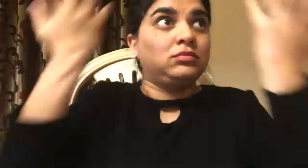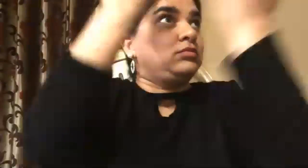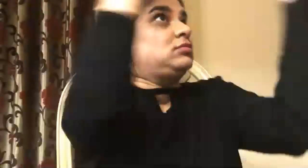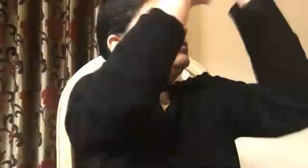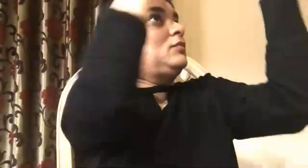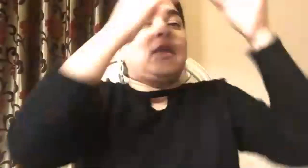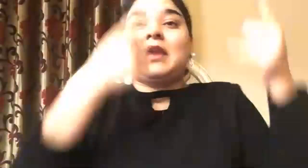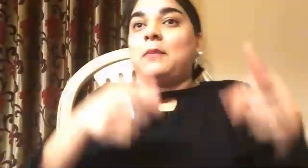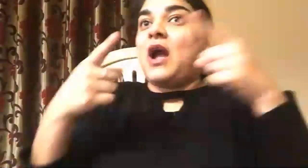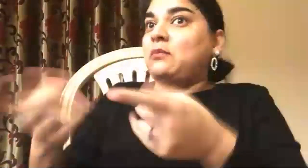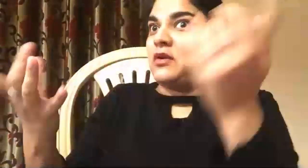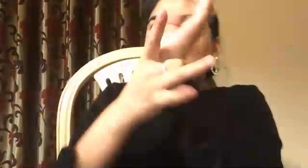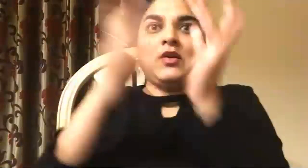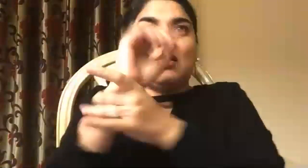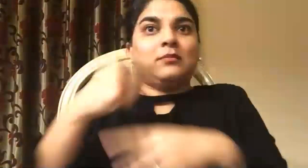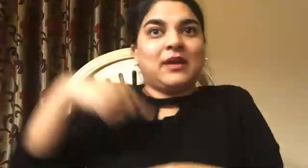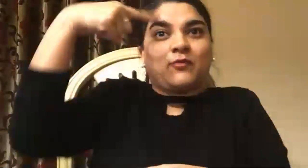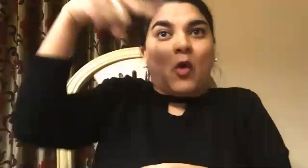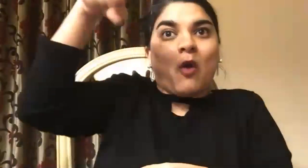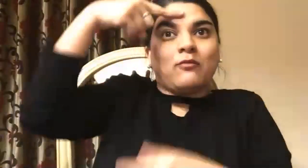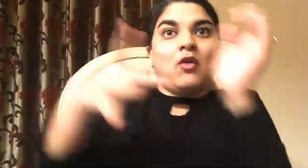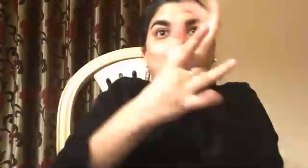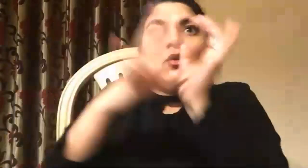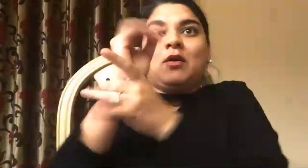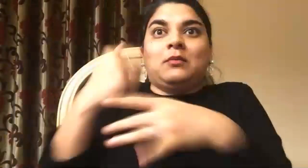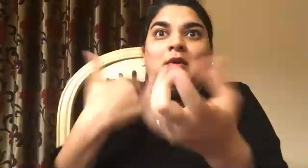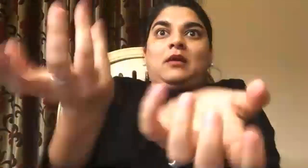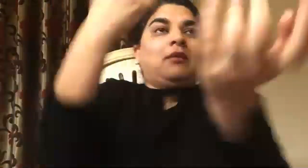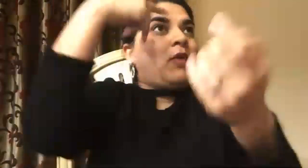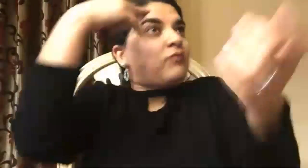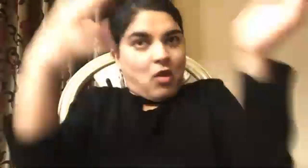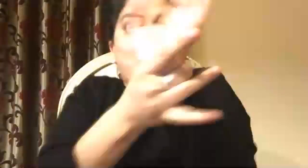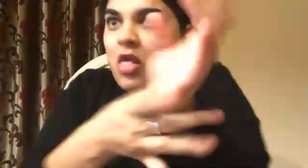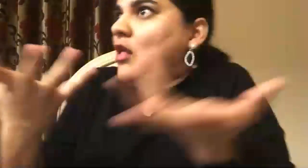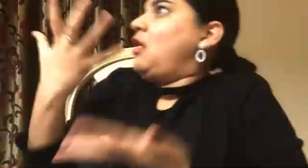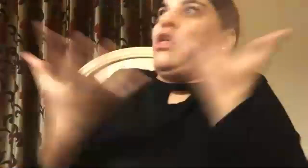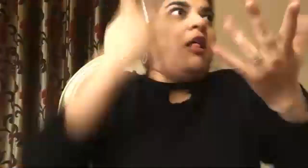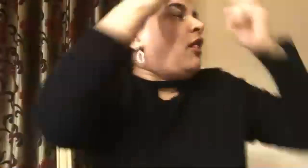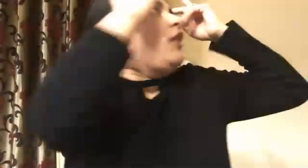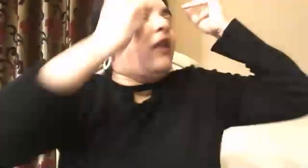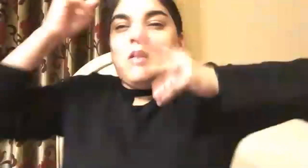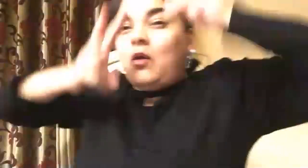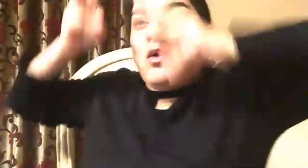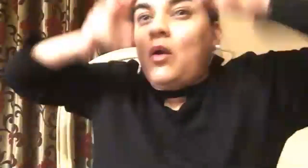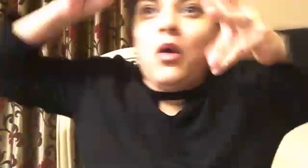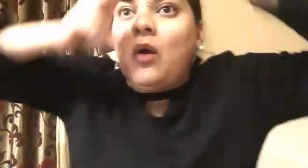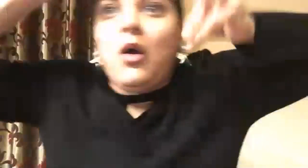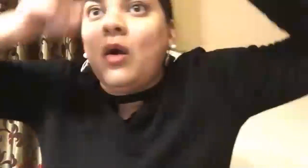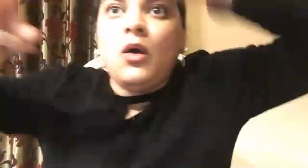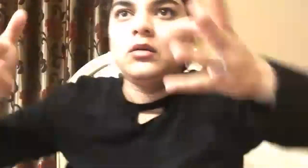Then they don't become responsive. A cop pulls the weapon, and then there goes the whole situation. Then they just feel, next thing they know, they feel handcuffs